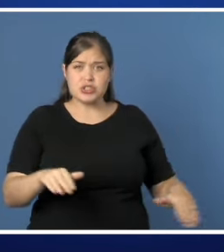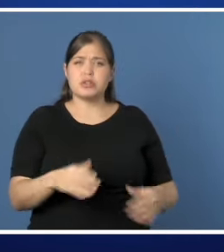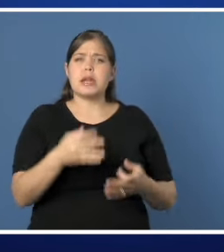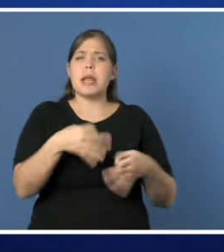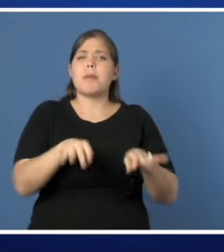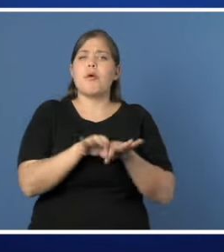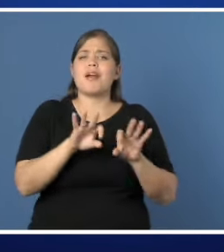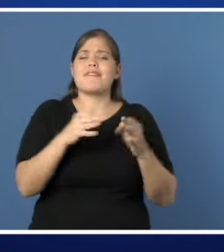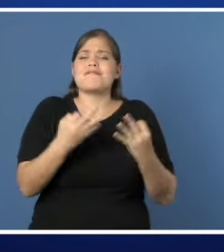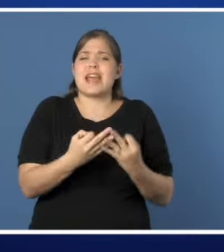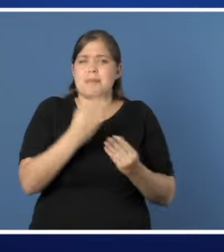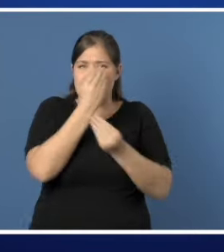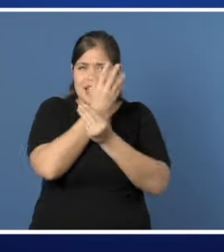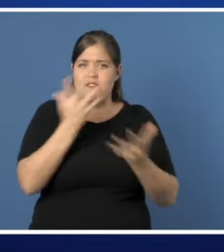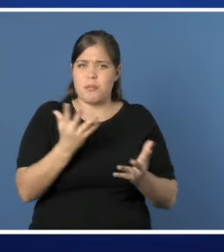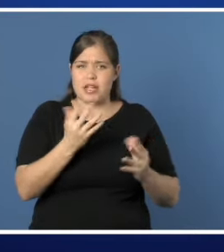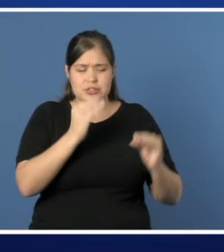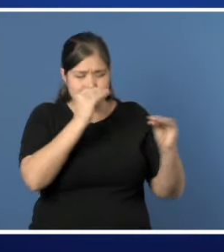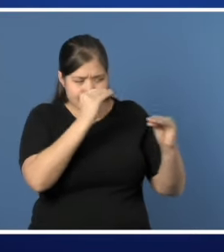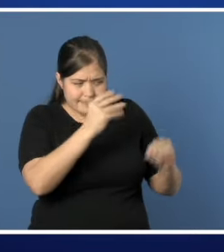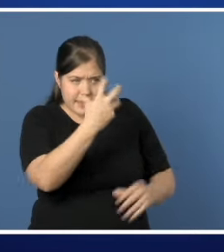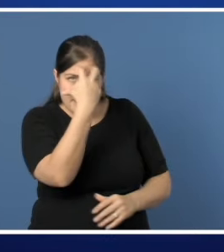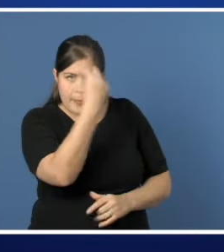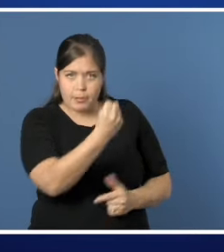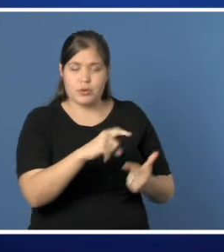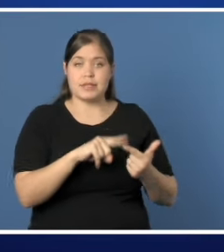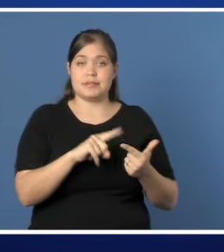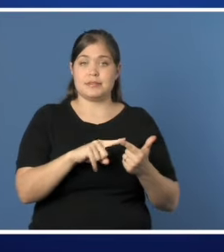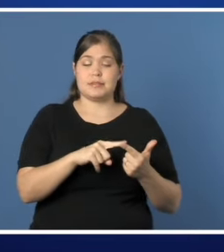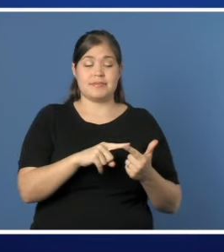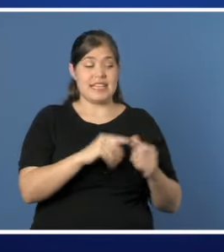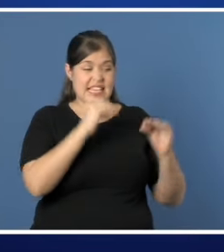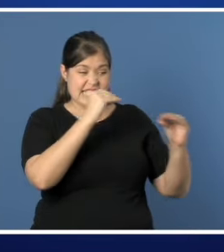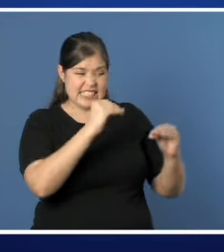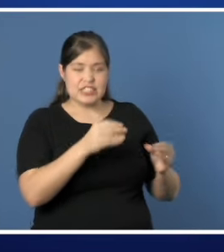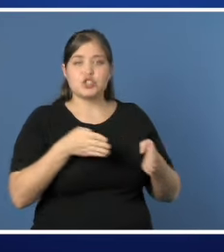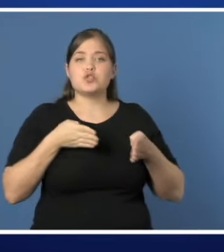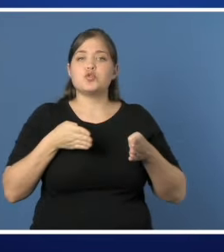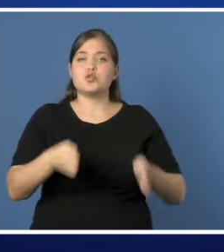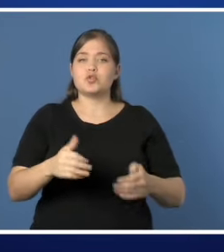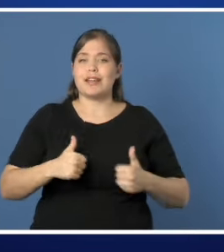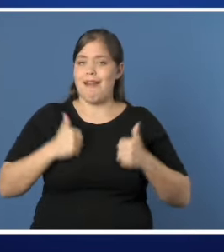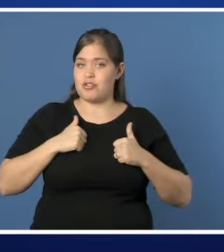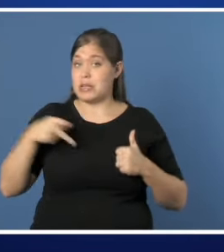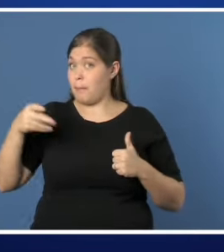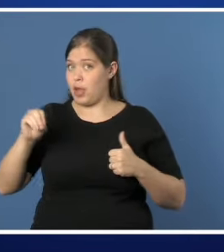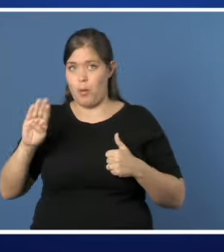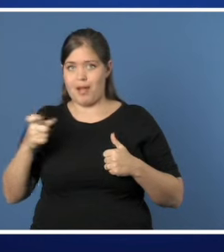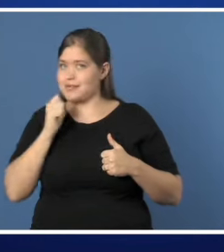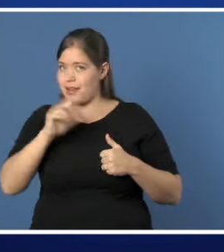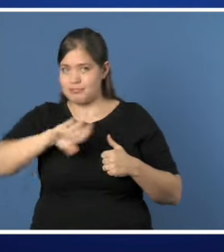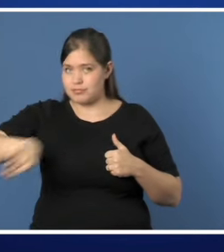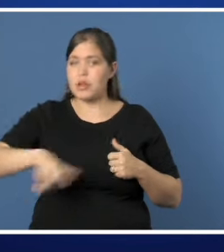information Help children memorize their street address, not the P.O. box